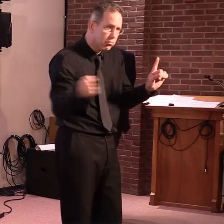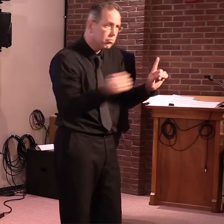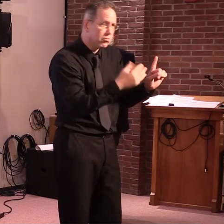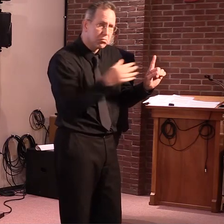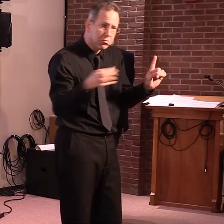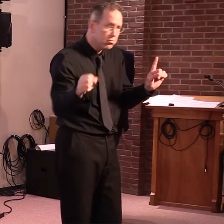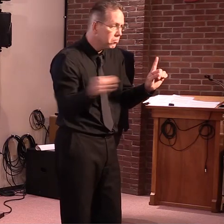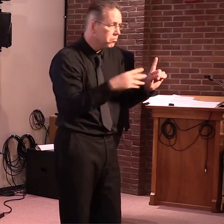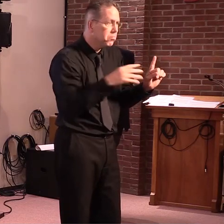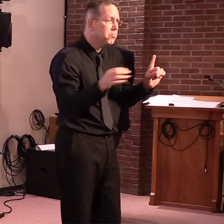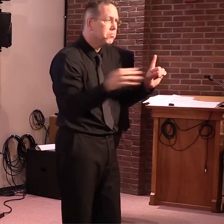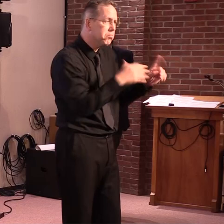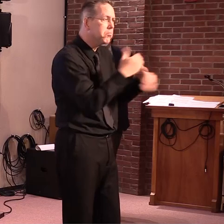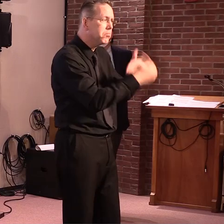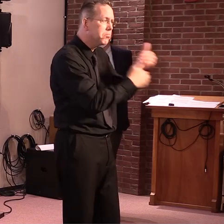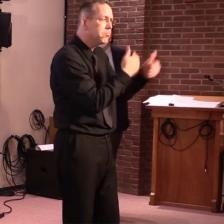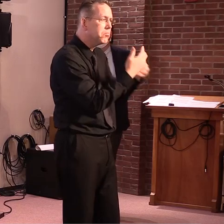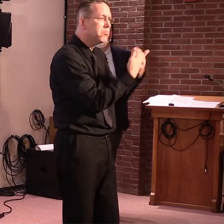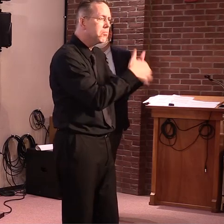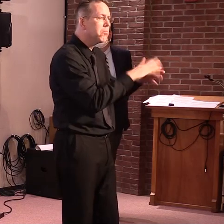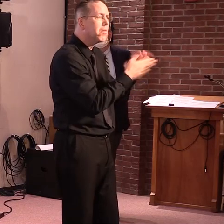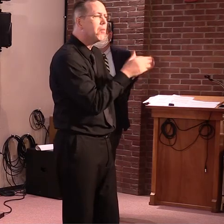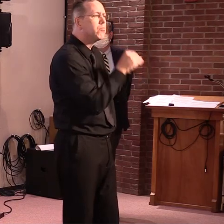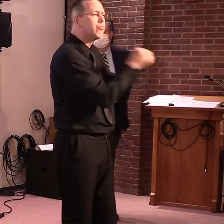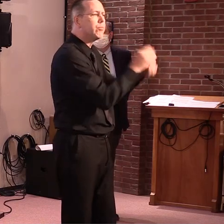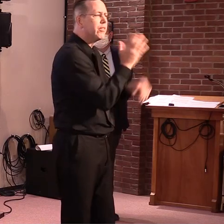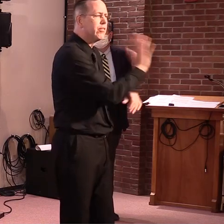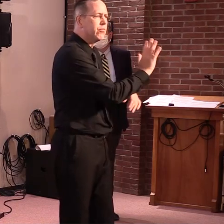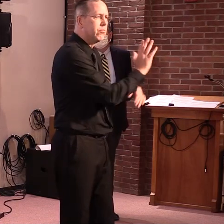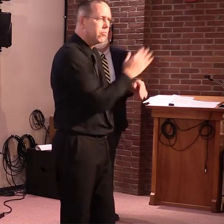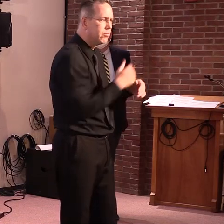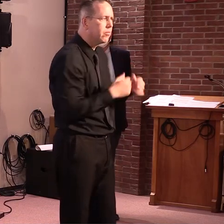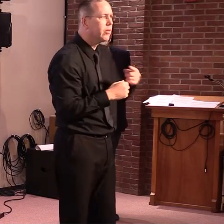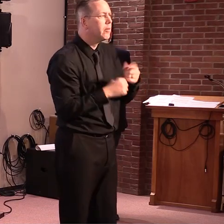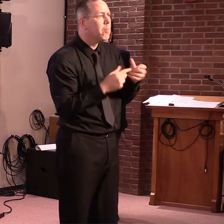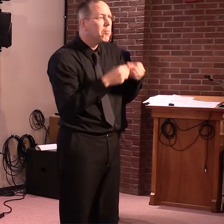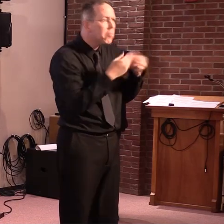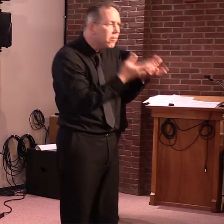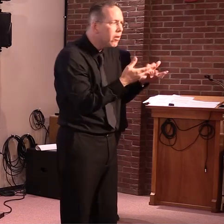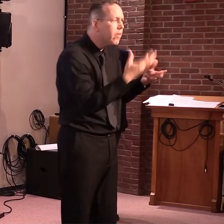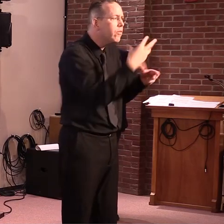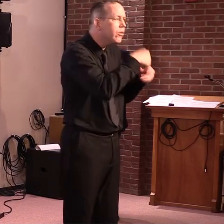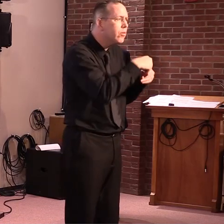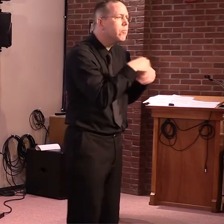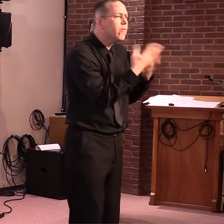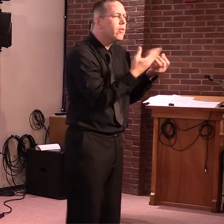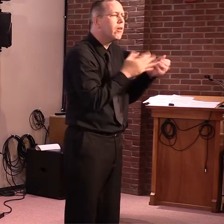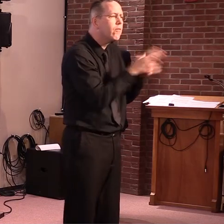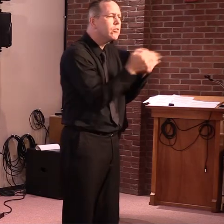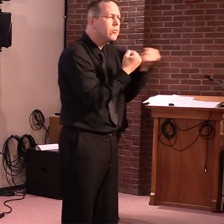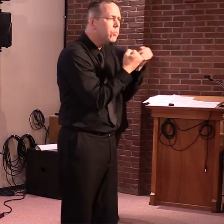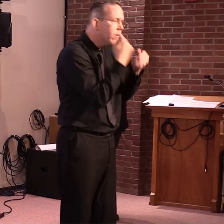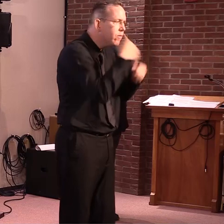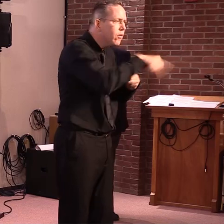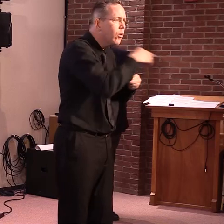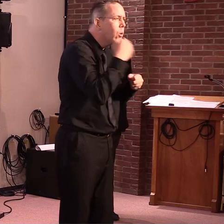more permanent housing, but B, we have services for them. We are putting